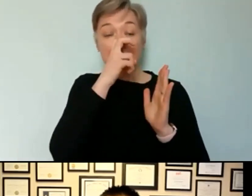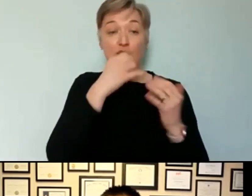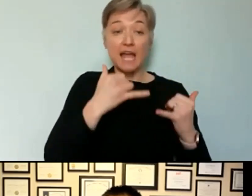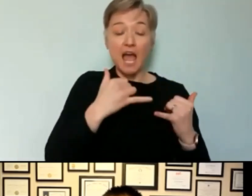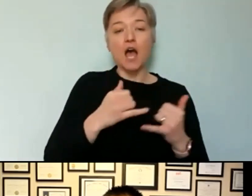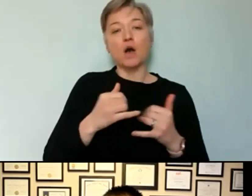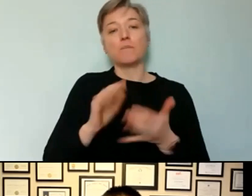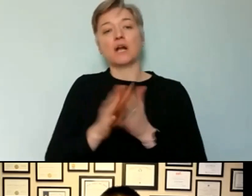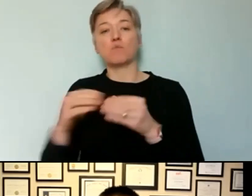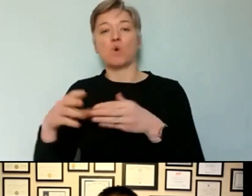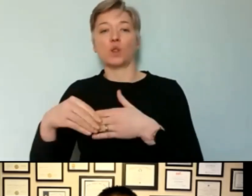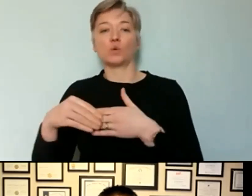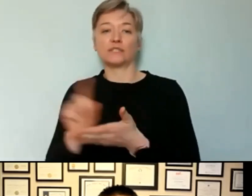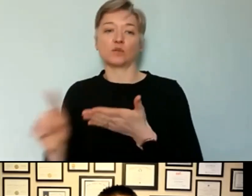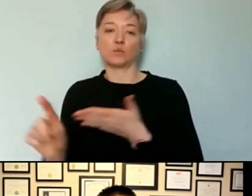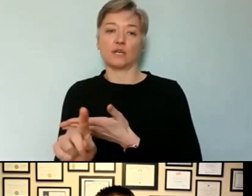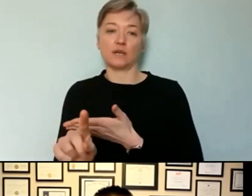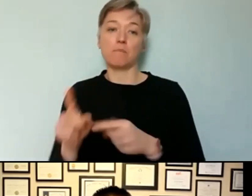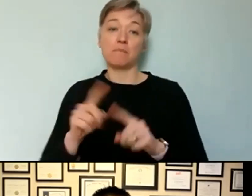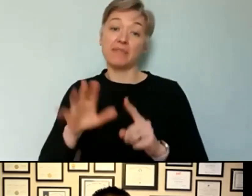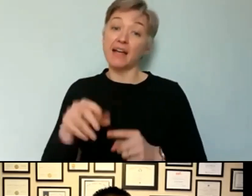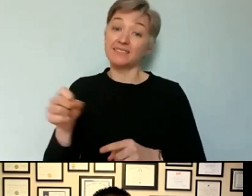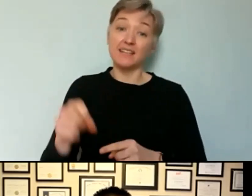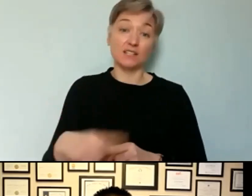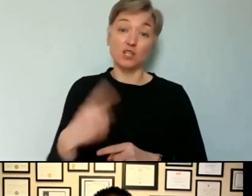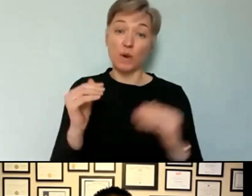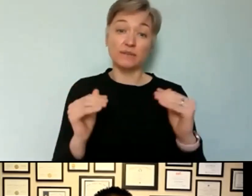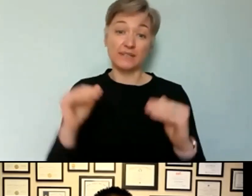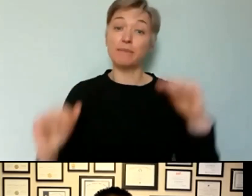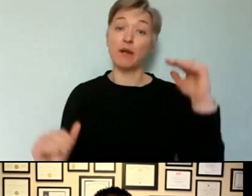the disparity among rural poor today.